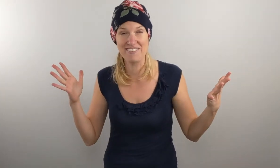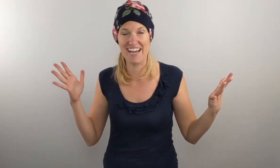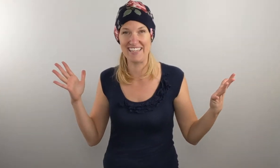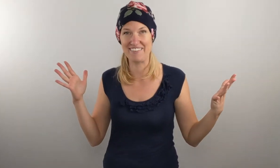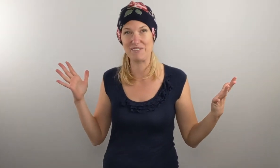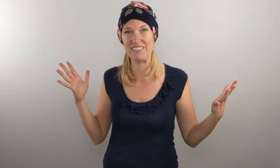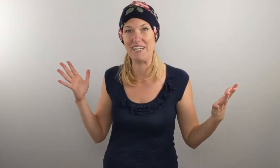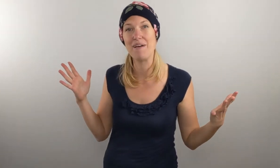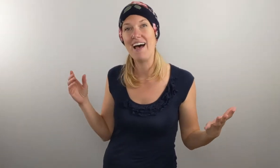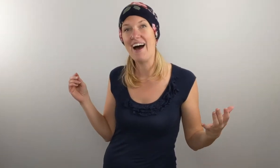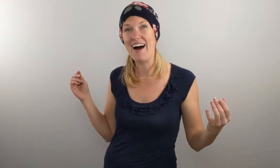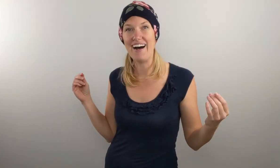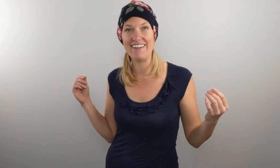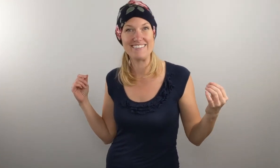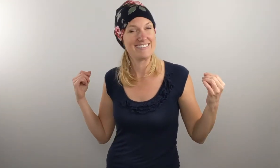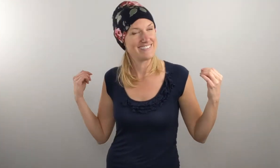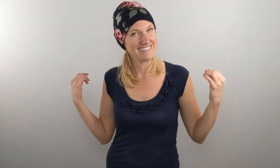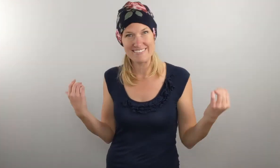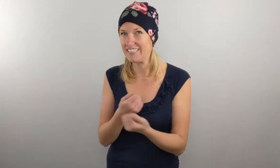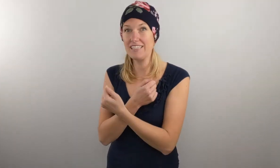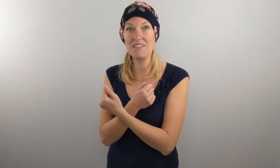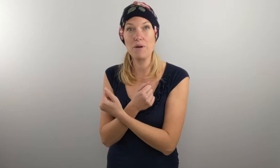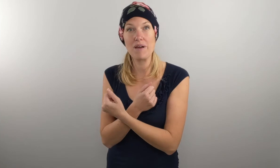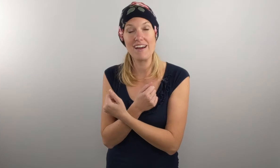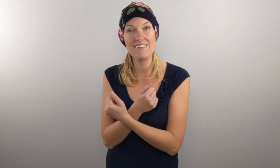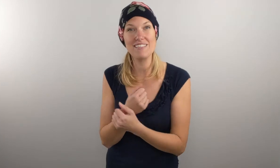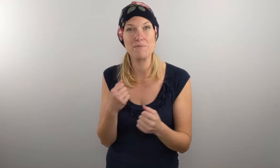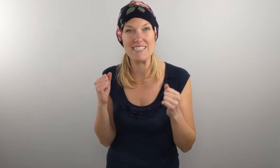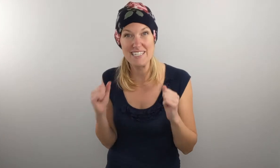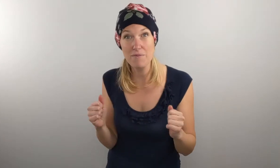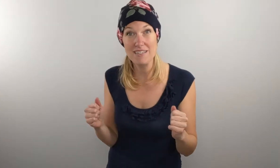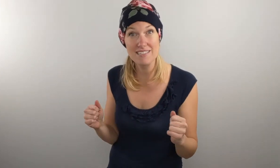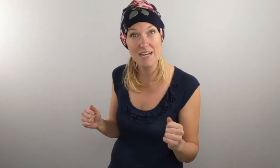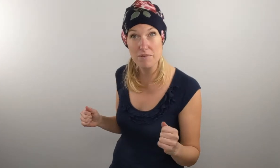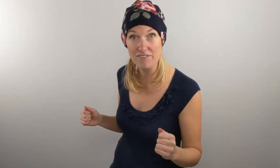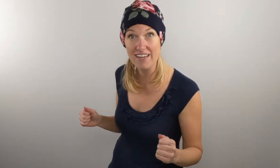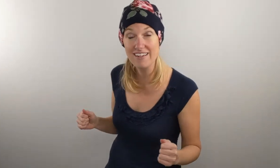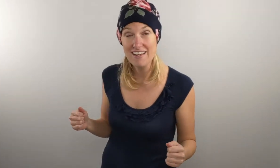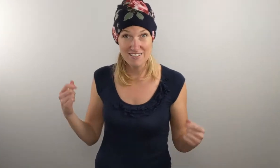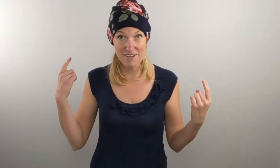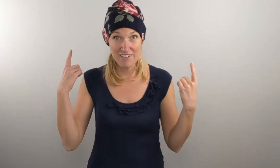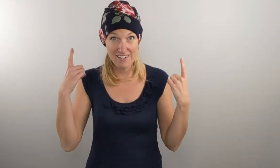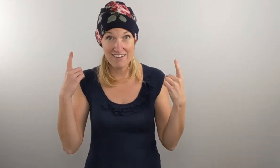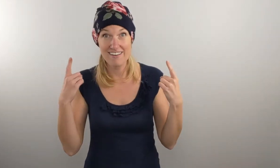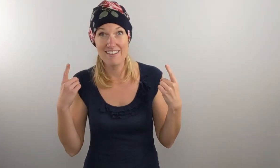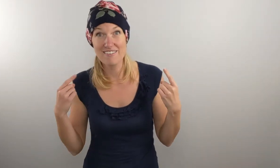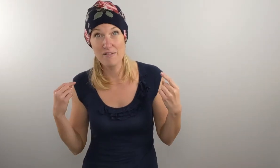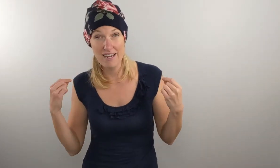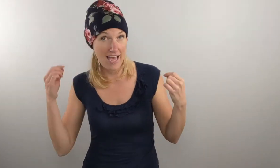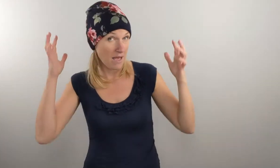Sign Language Worship. Didn't like the way my hair looked, but didn't want to stop the fun, so I figured I'm gonna throw on a hat made